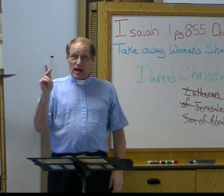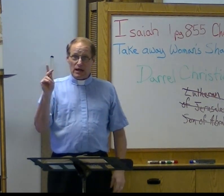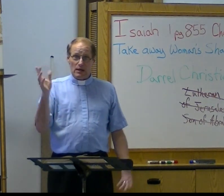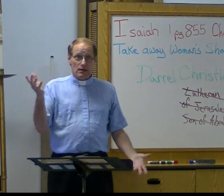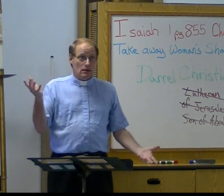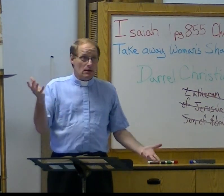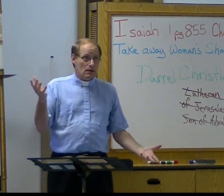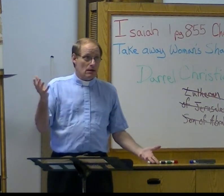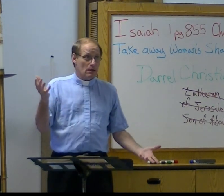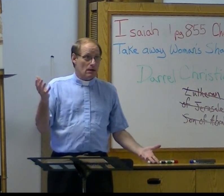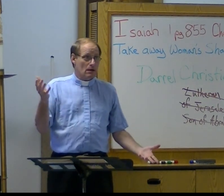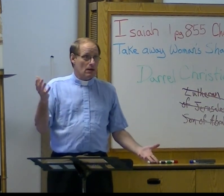okay?